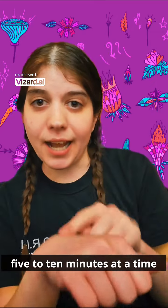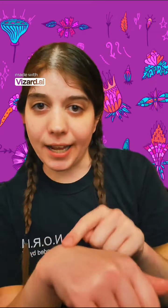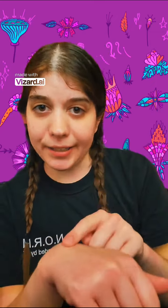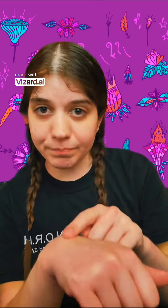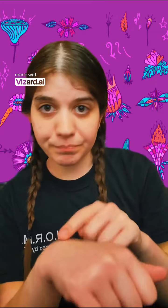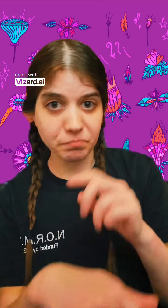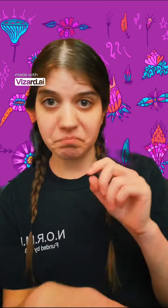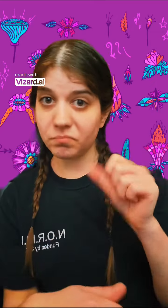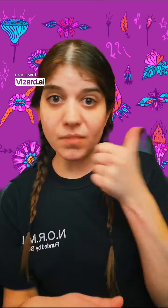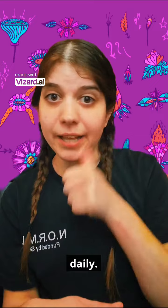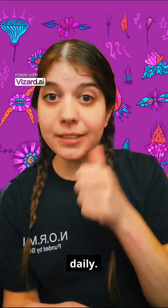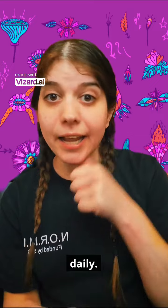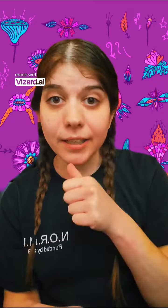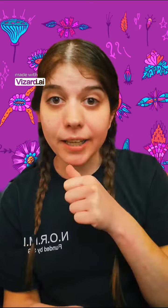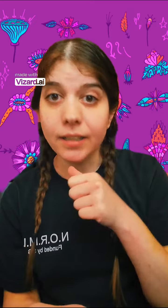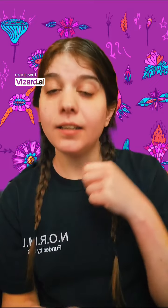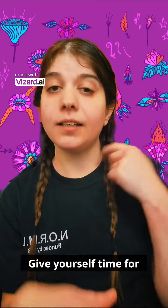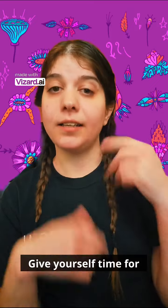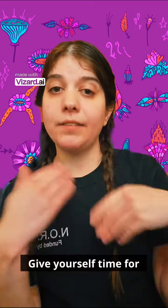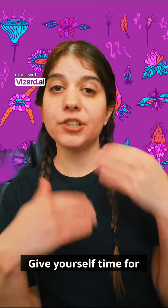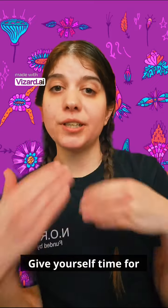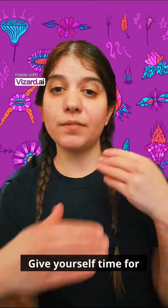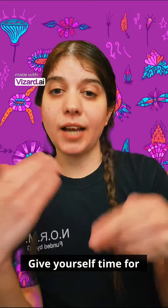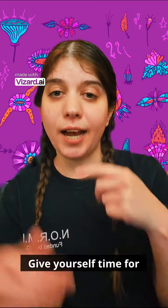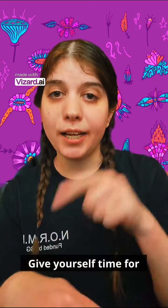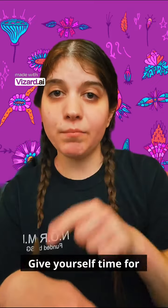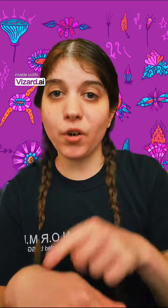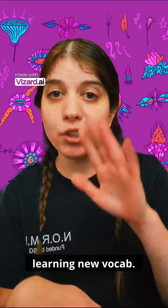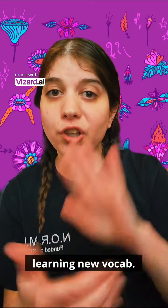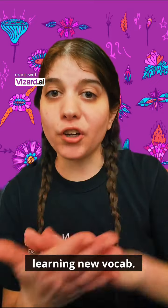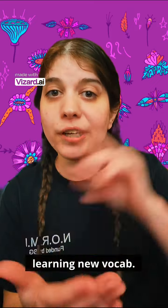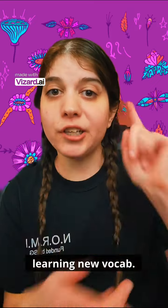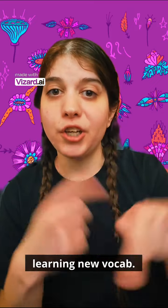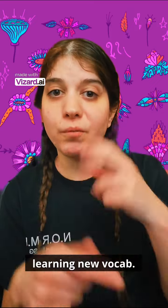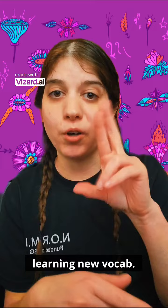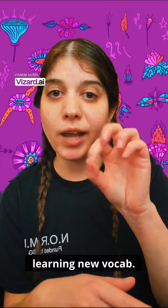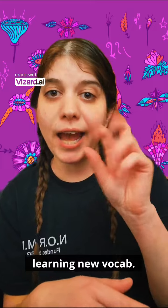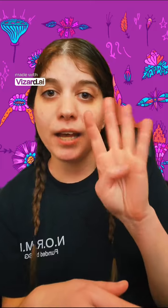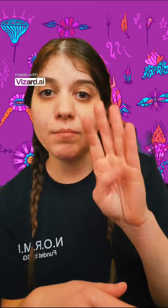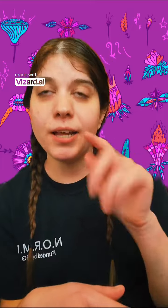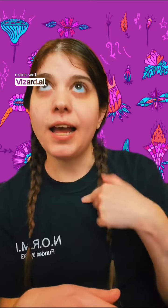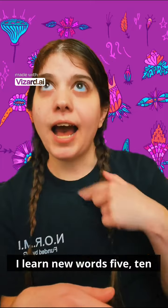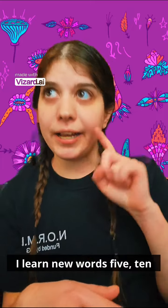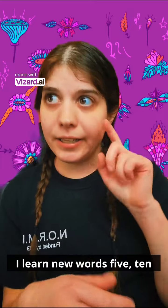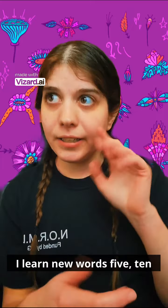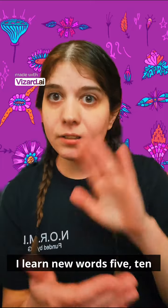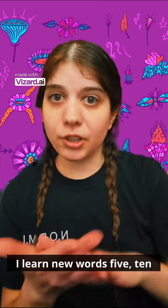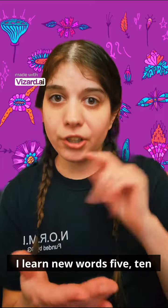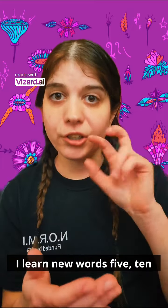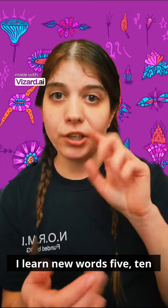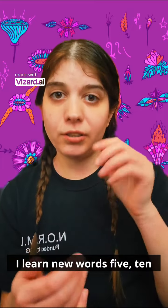time daily. Give yourself time for learning new vocab. I learn